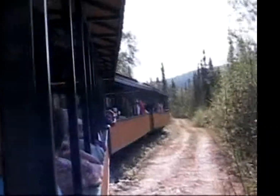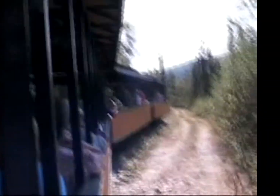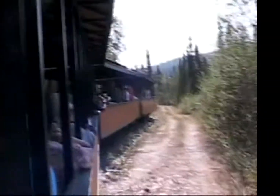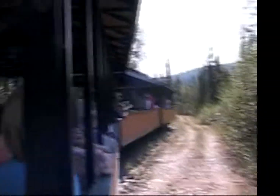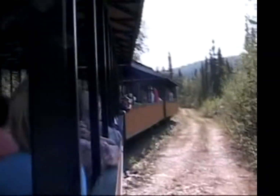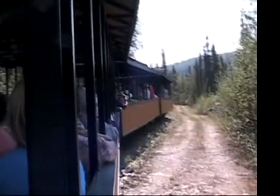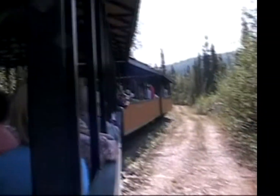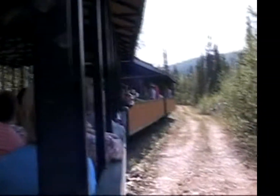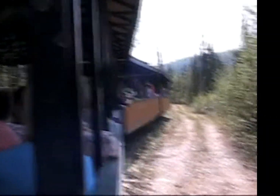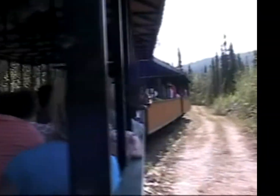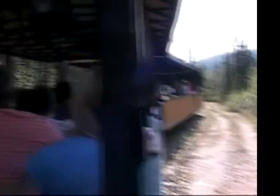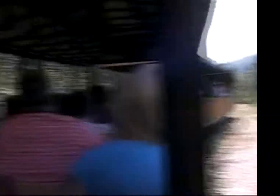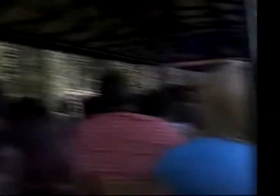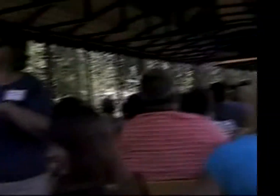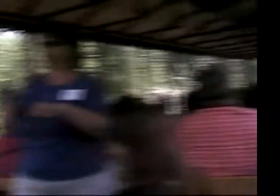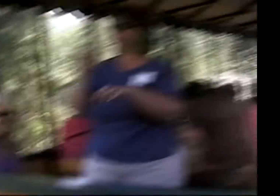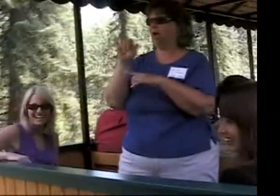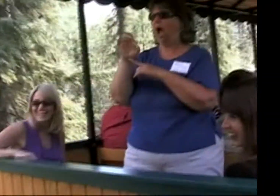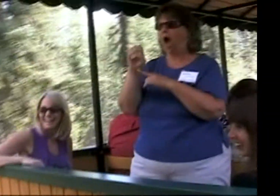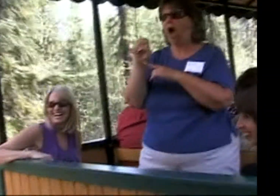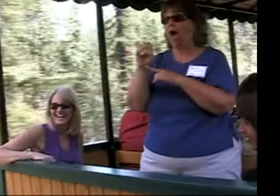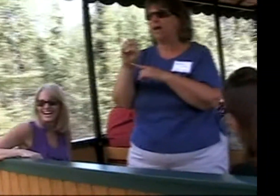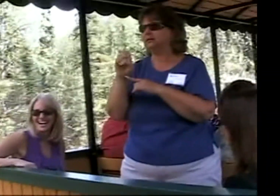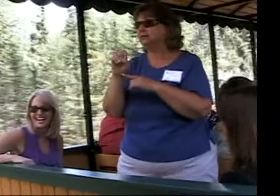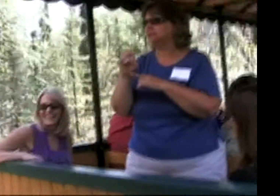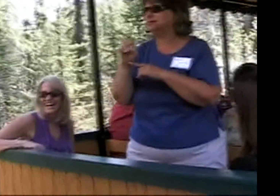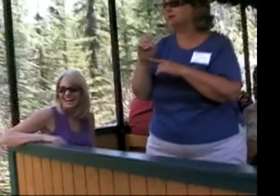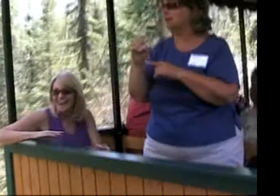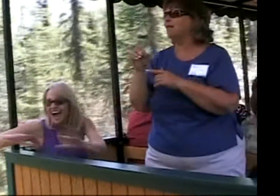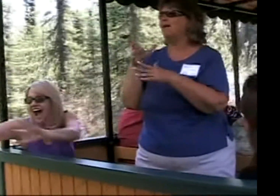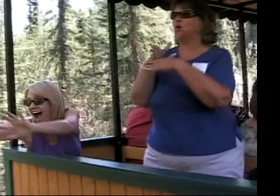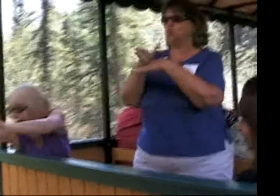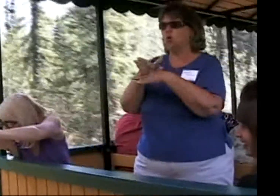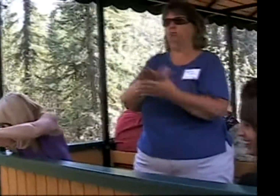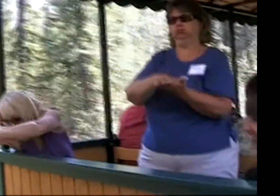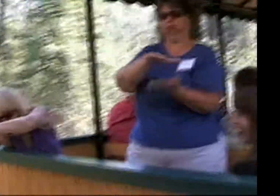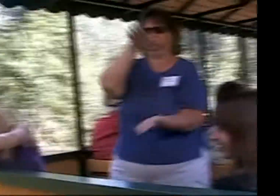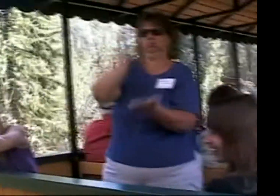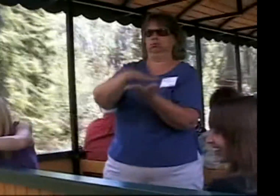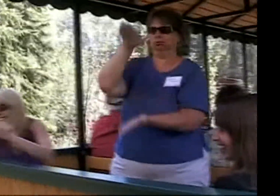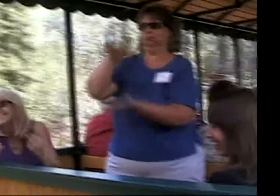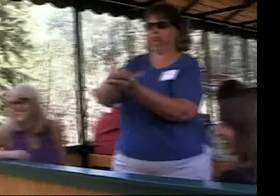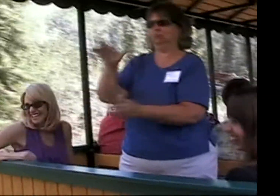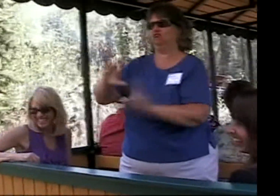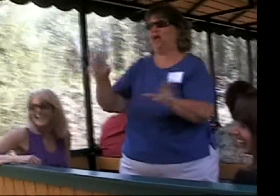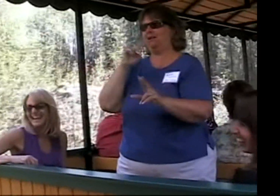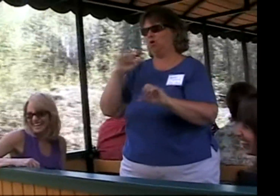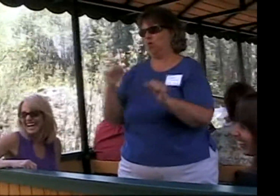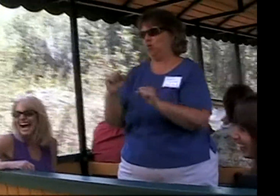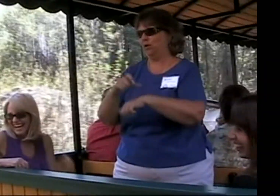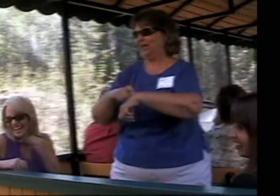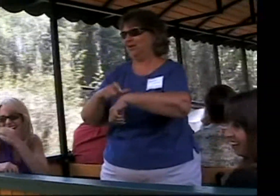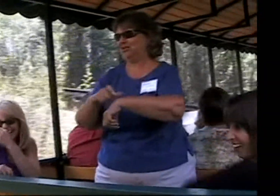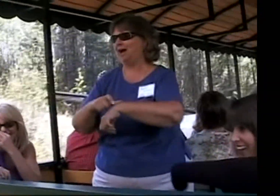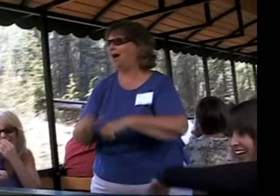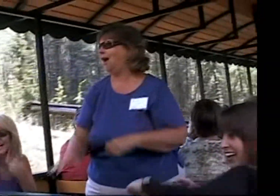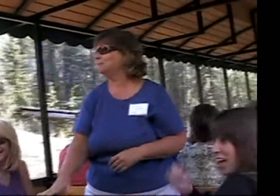ground. Same, we got a stockpile of material, runner board for the wheelbarrow. Fire tent to keep warm, and that platform